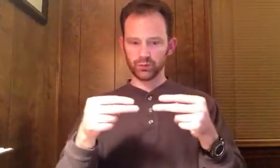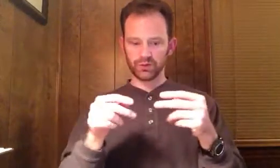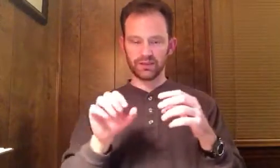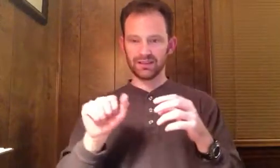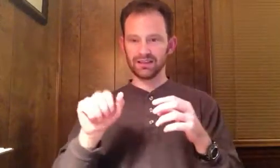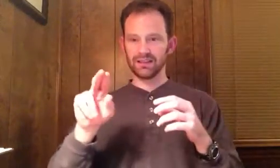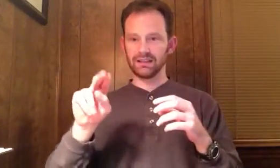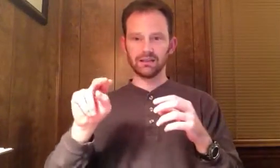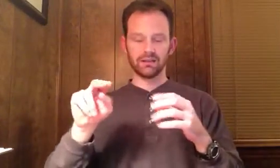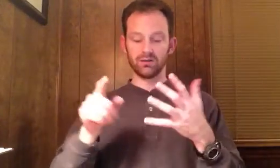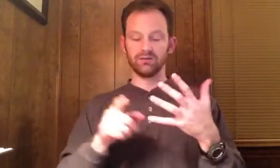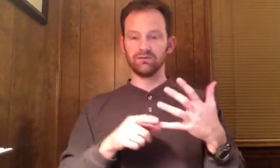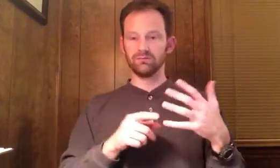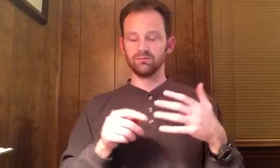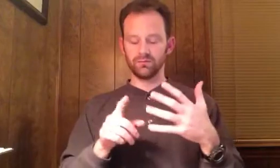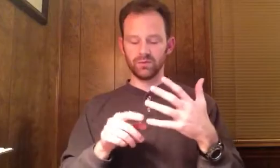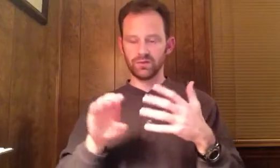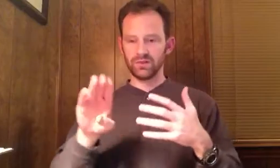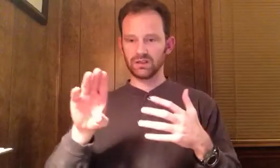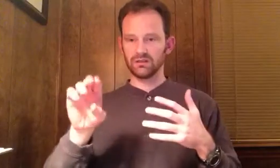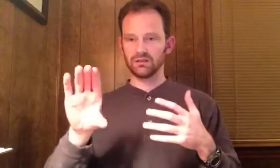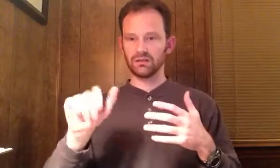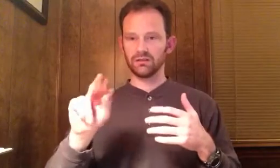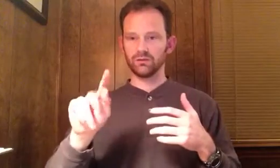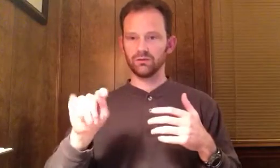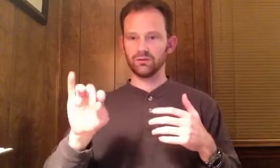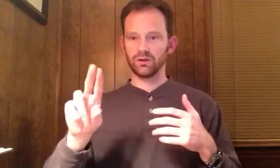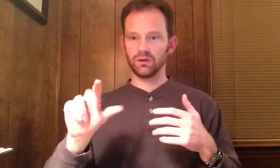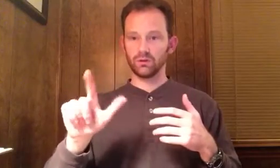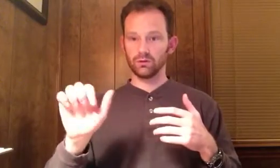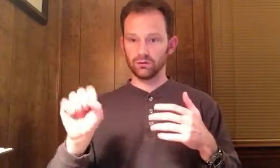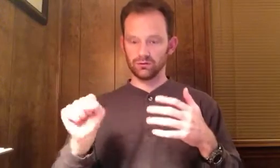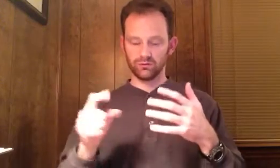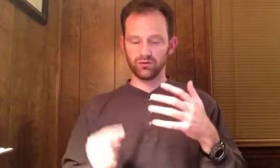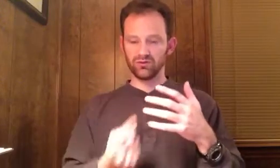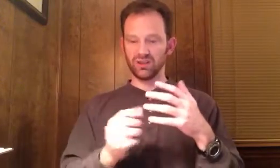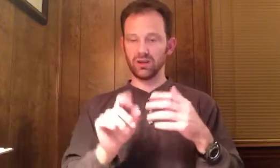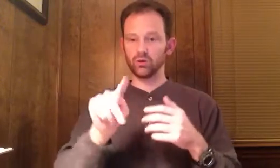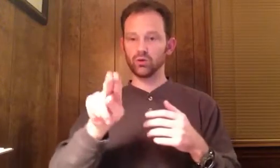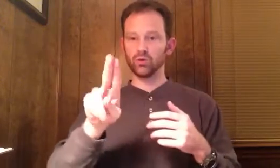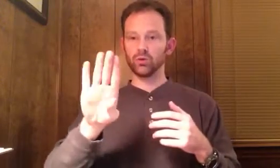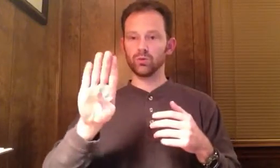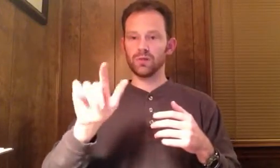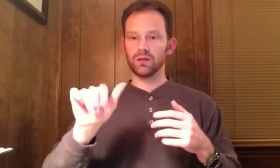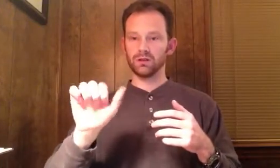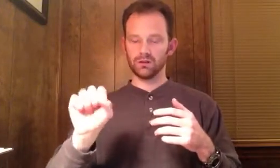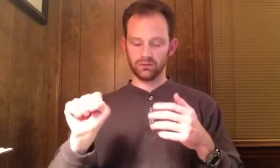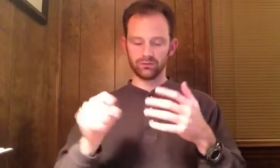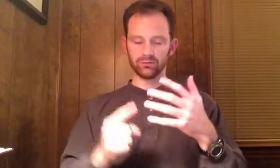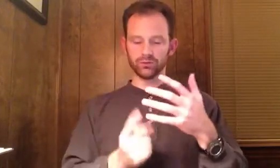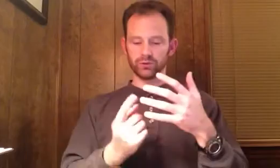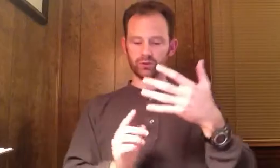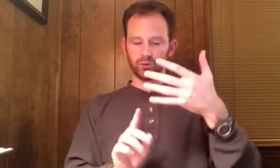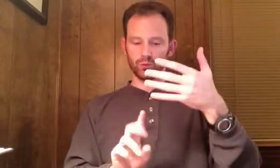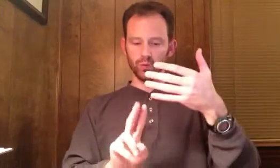DNA. The DNA, the chromatin, has now condensed into chromosomes. 2 strands of a